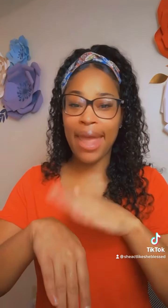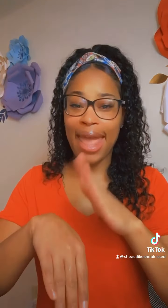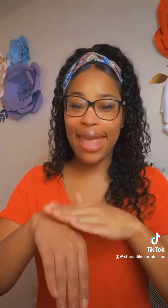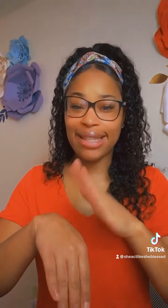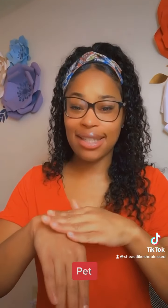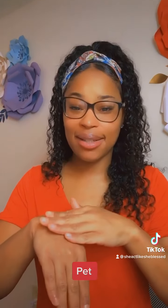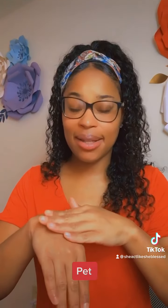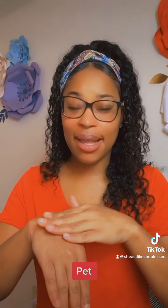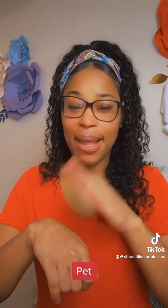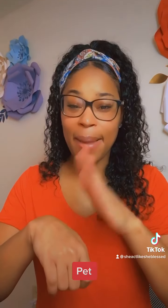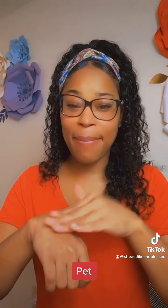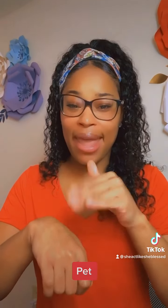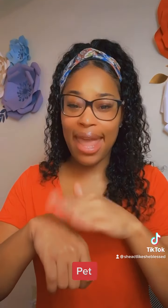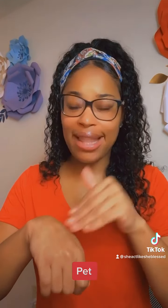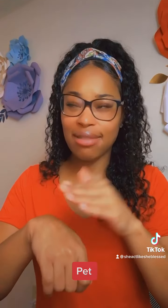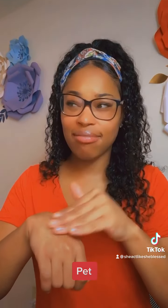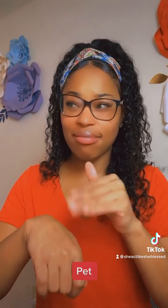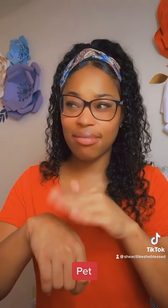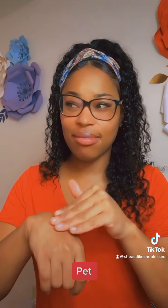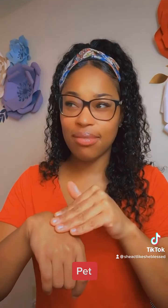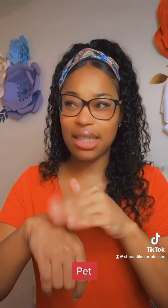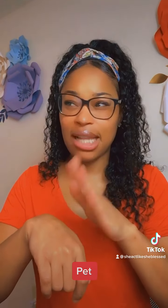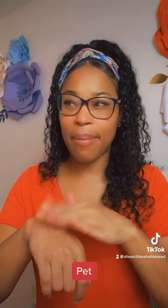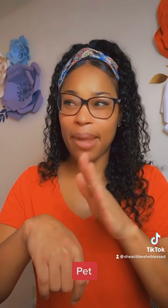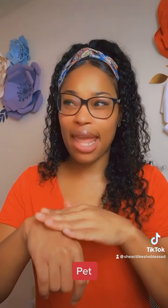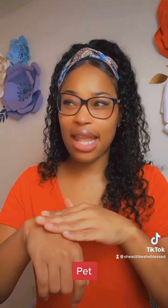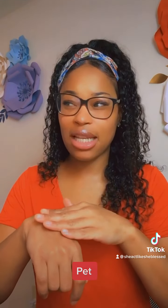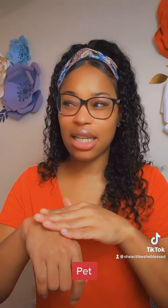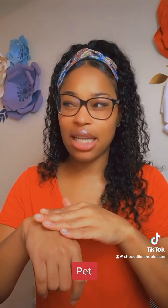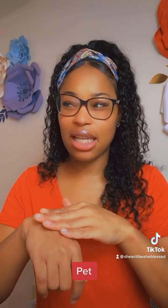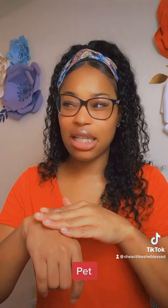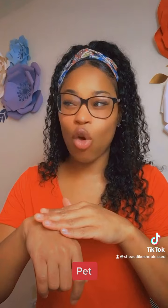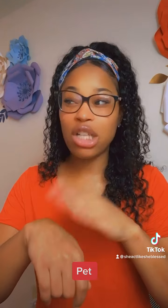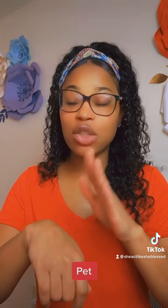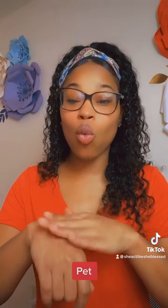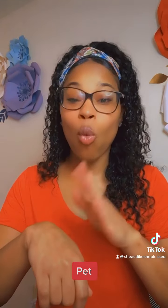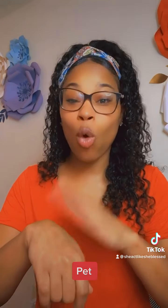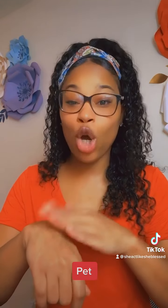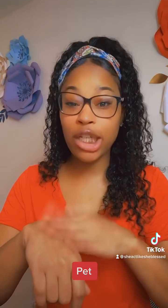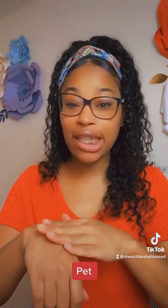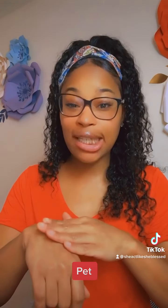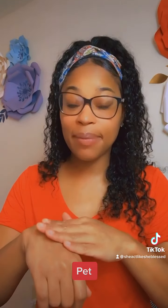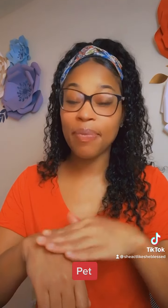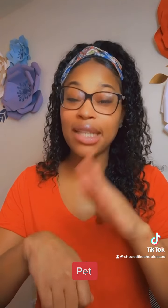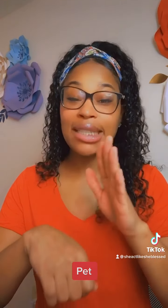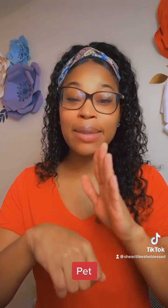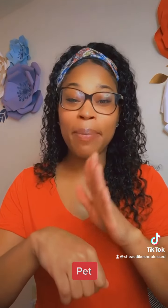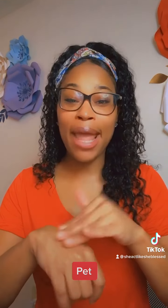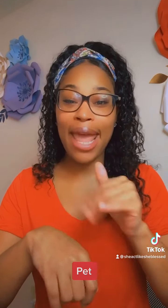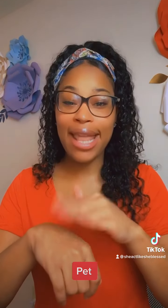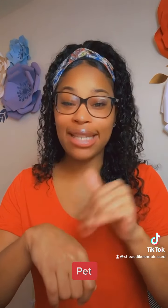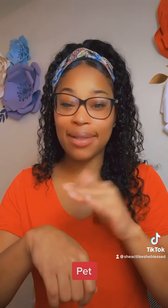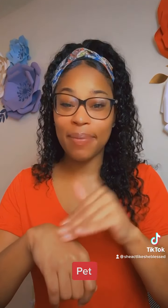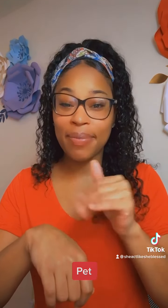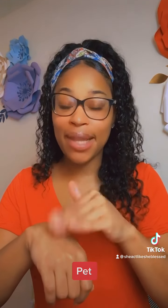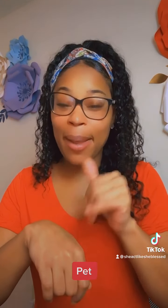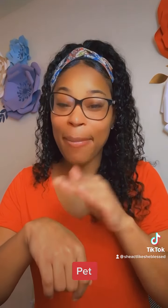Pet. Pet. This is my pet. No, this is warning. This is pet.